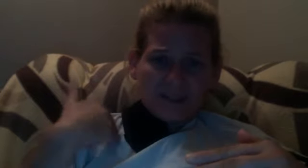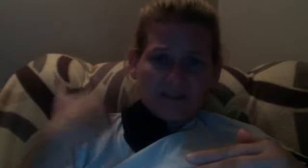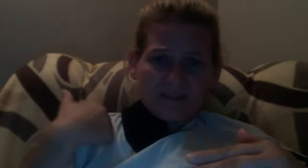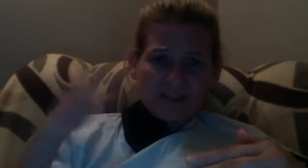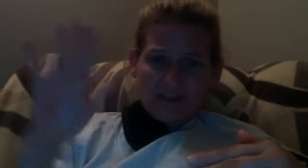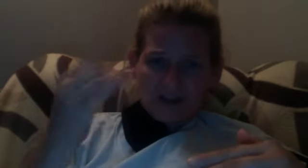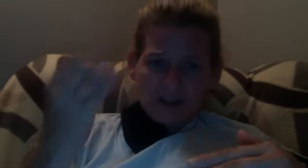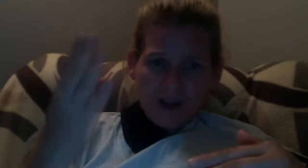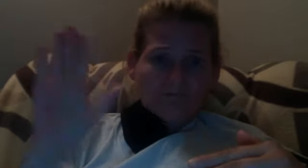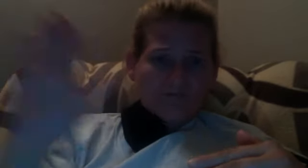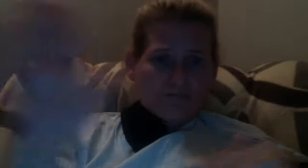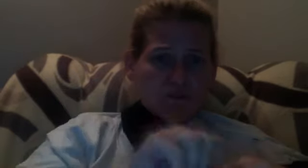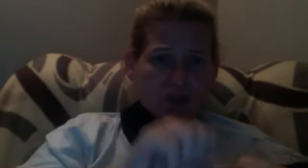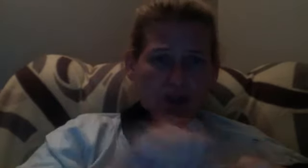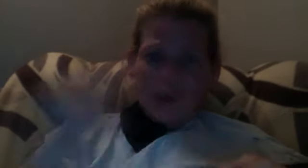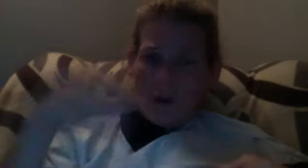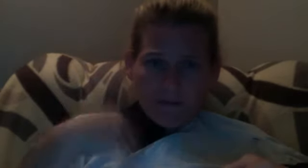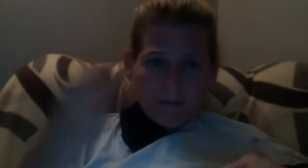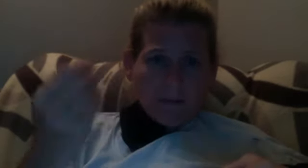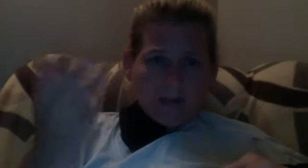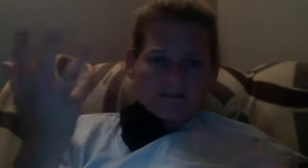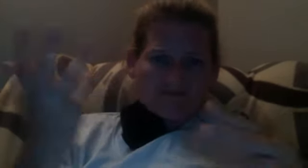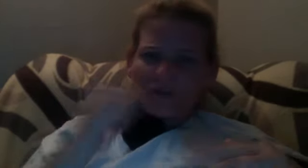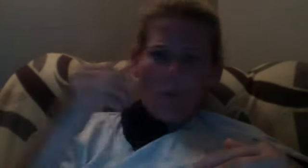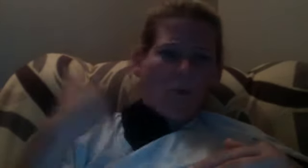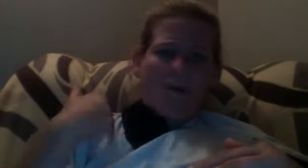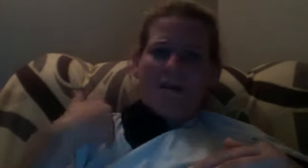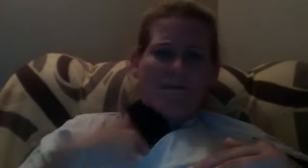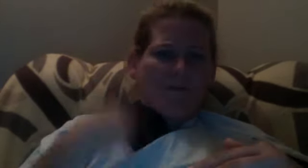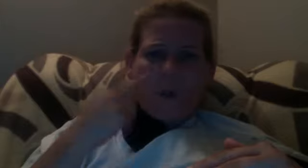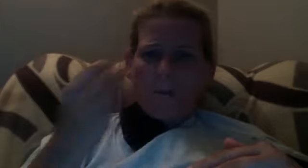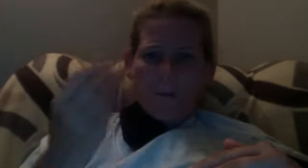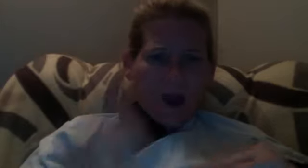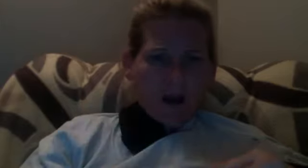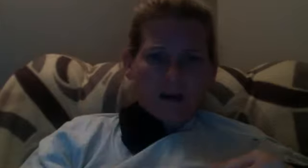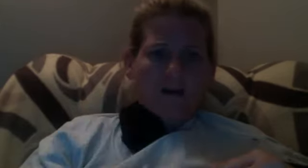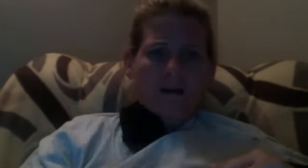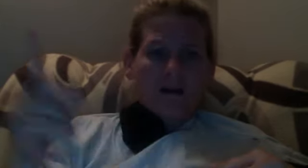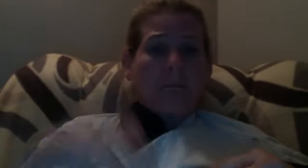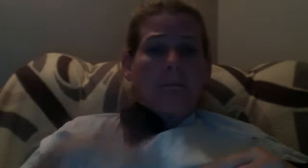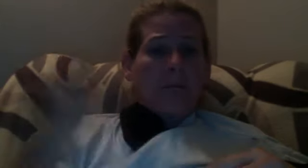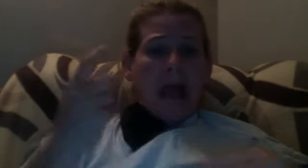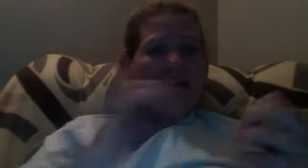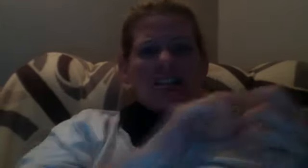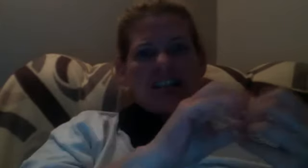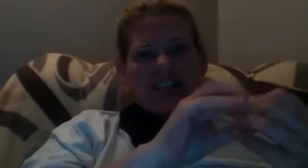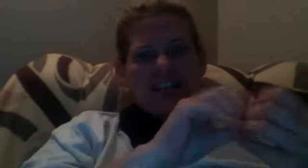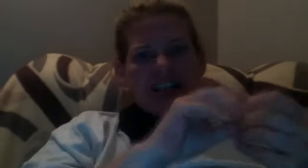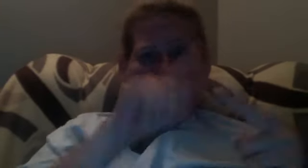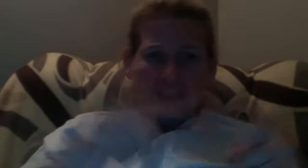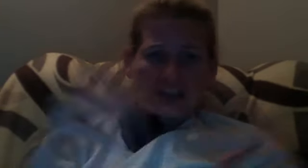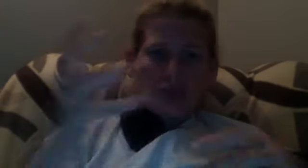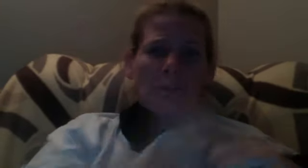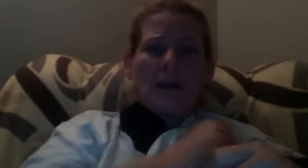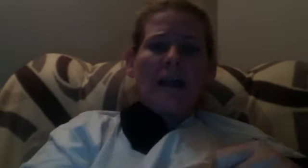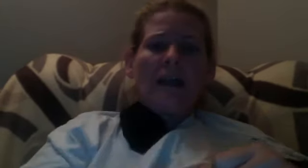What was he talking about? It's pretty much just that, pieced together by odds and ends. The frame itself